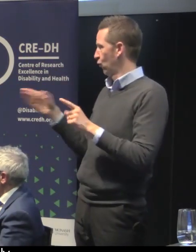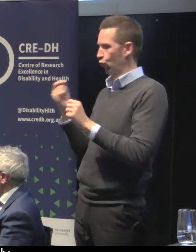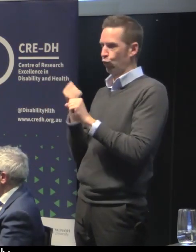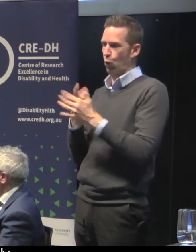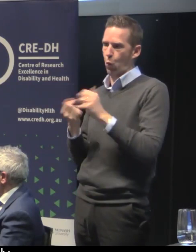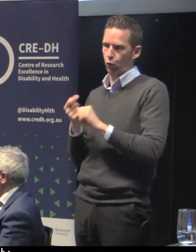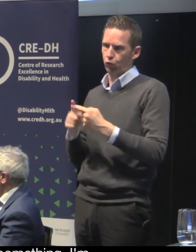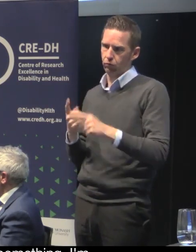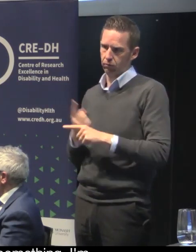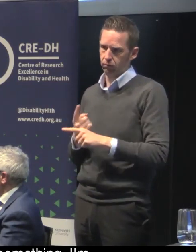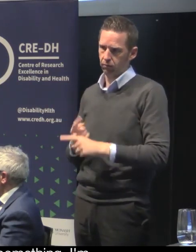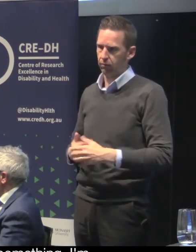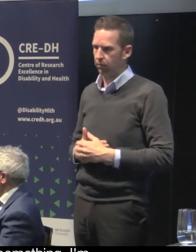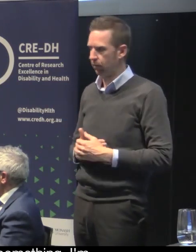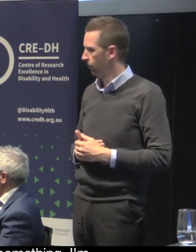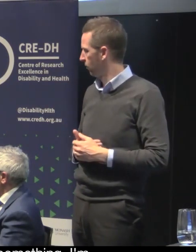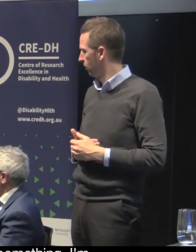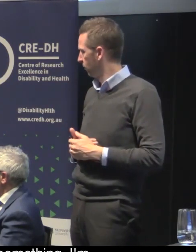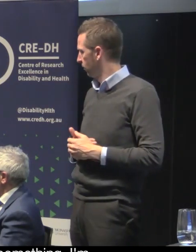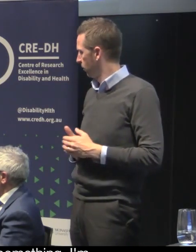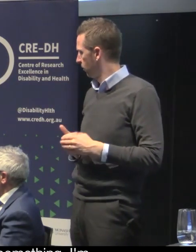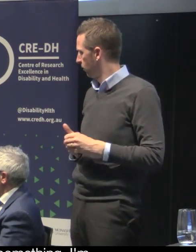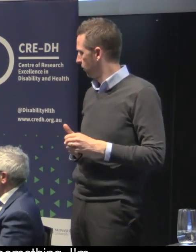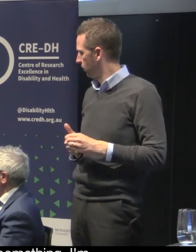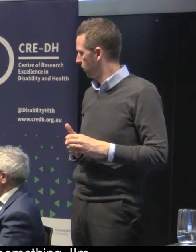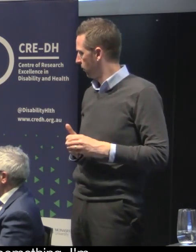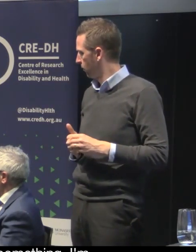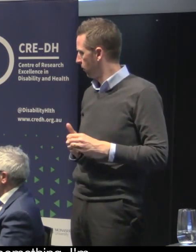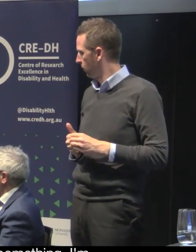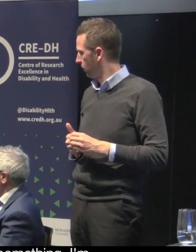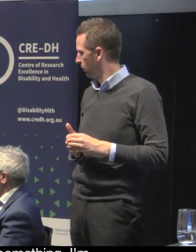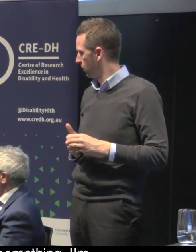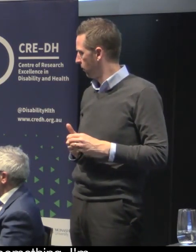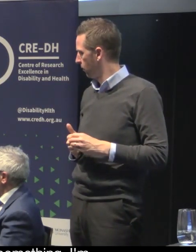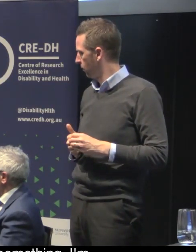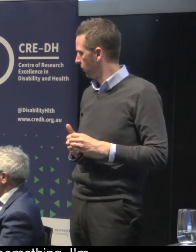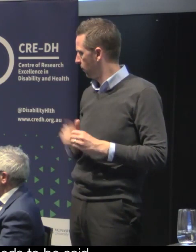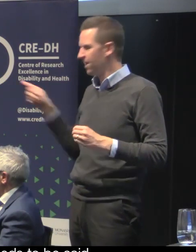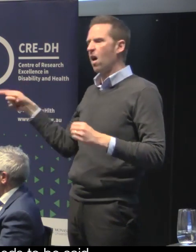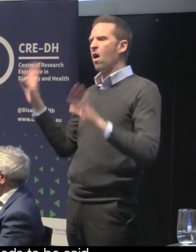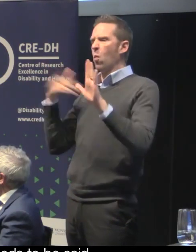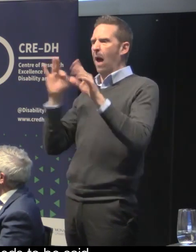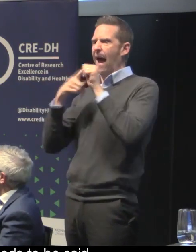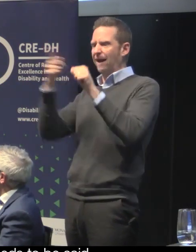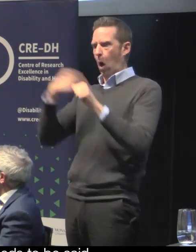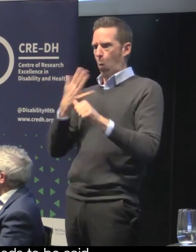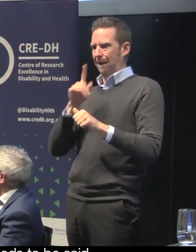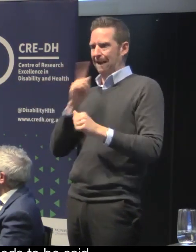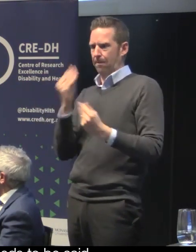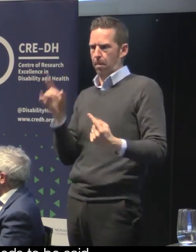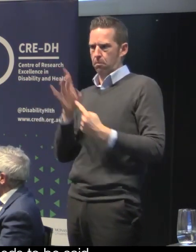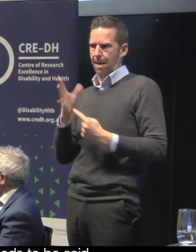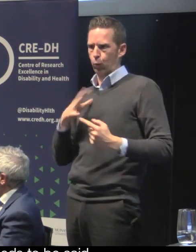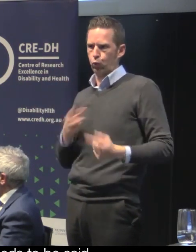Can I just add something? I'm not going to answer that question. I'm going to say something that I think needs to be said. And that is